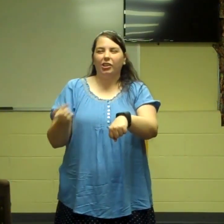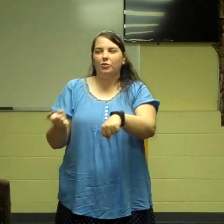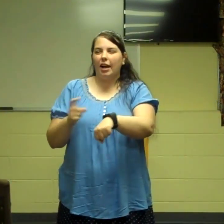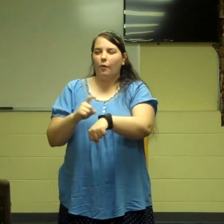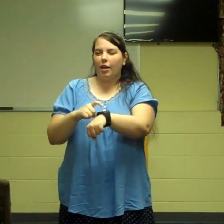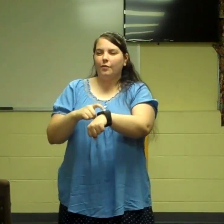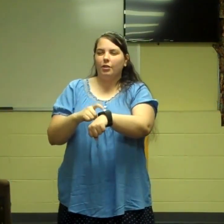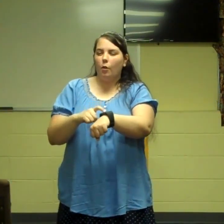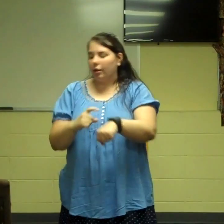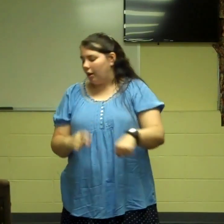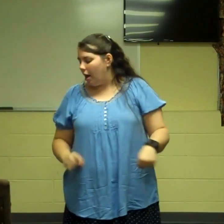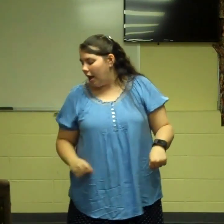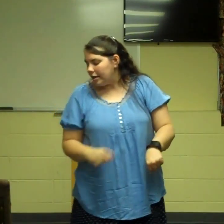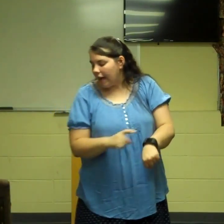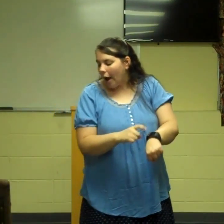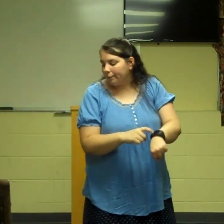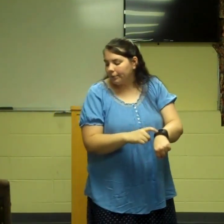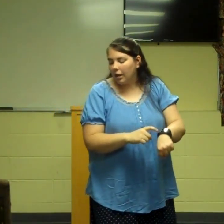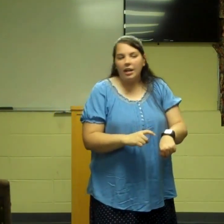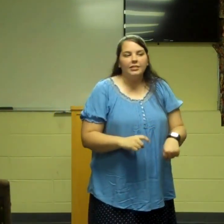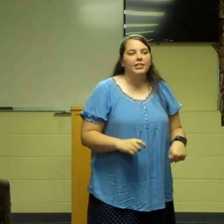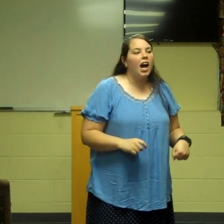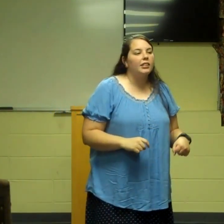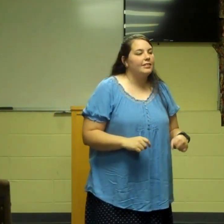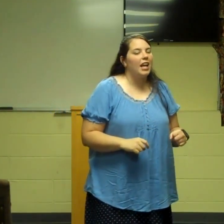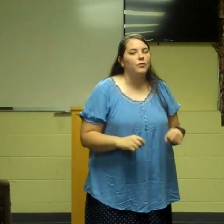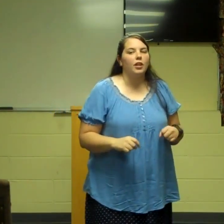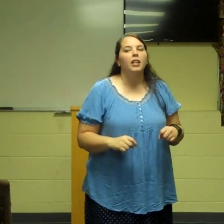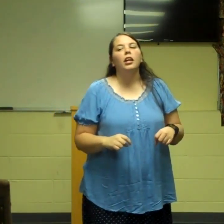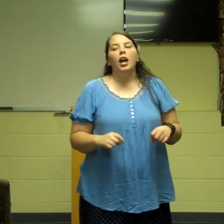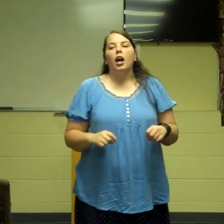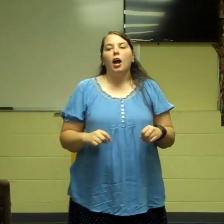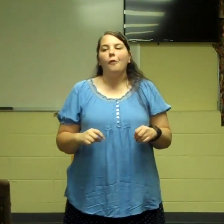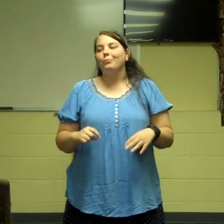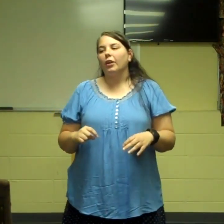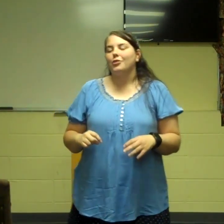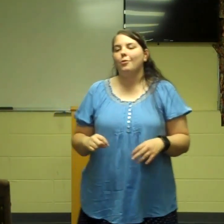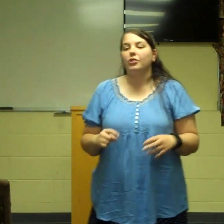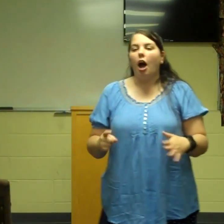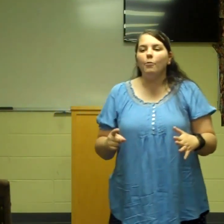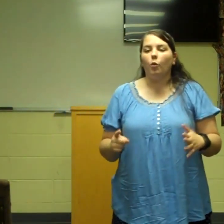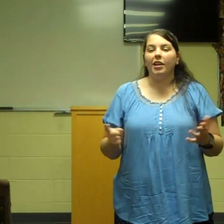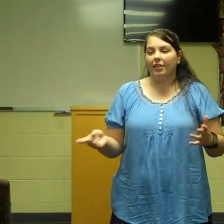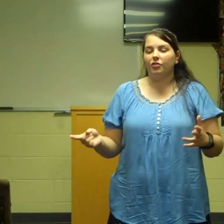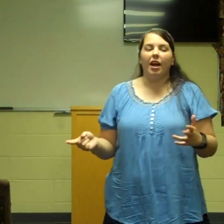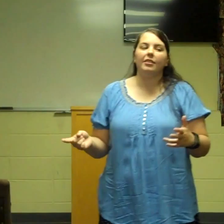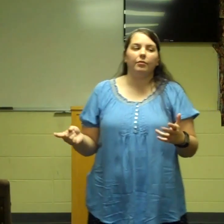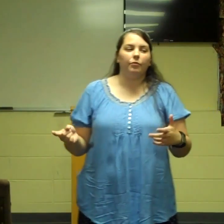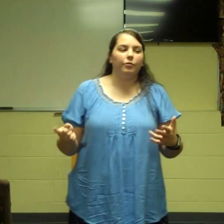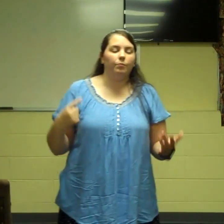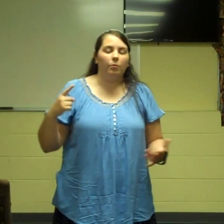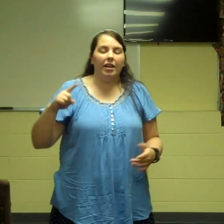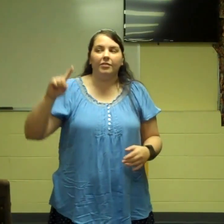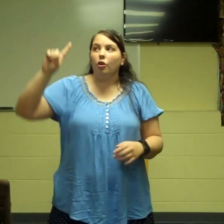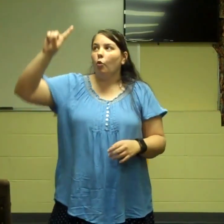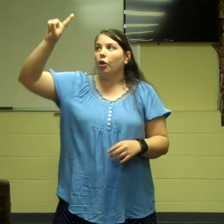use that without even knowing it. Time. Sun, the sign for sun, the most common one, their signs is where